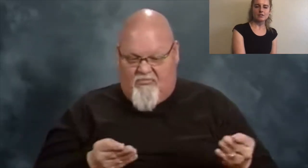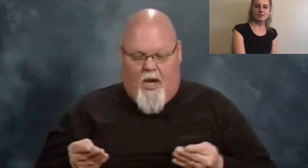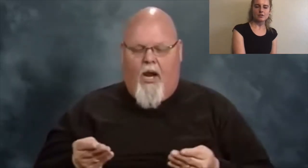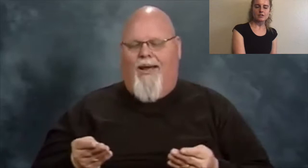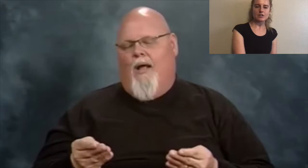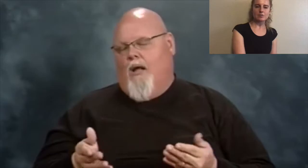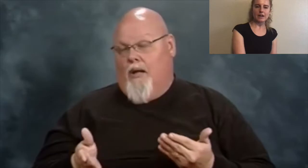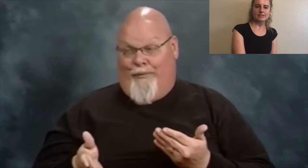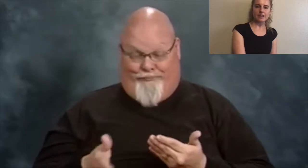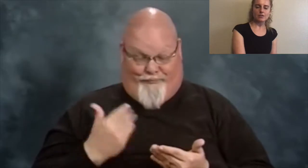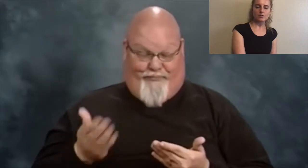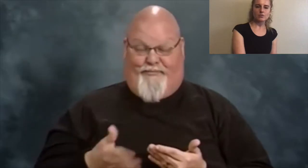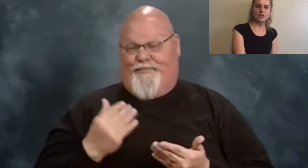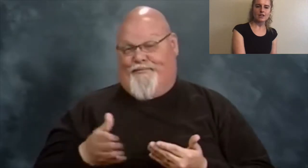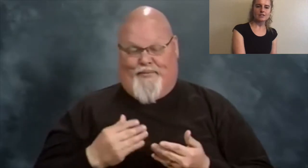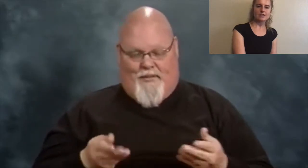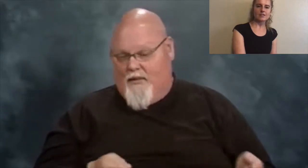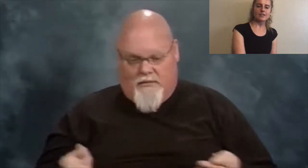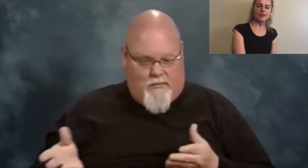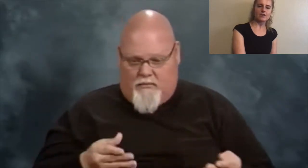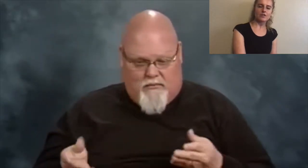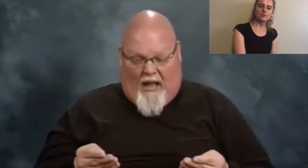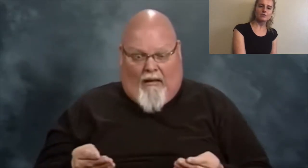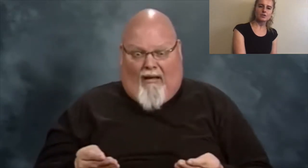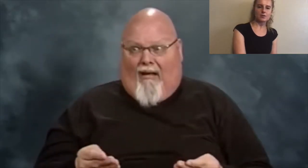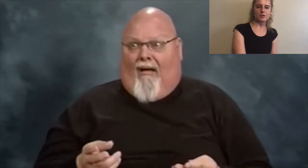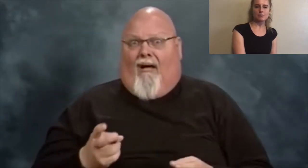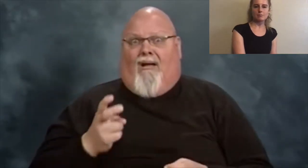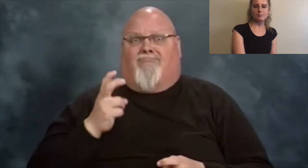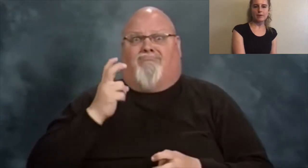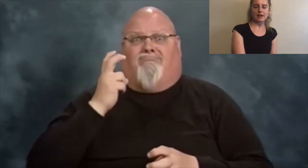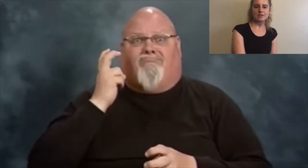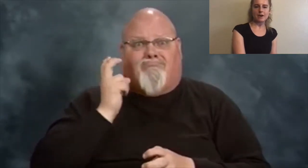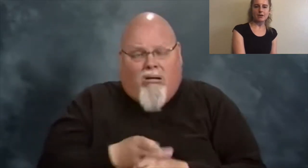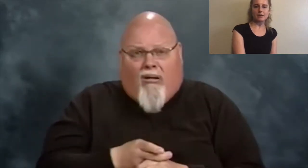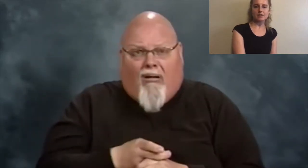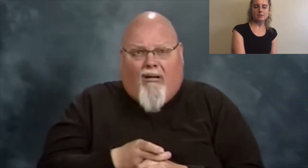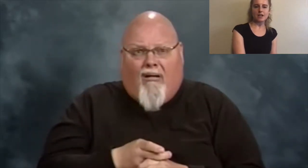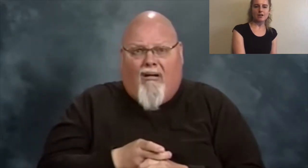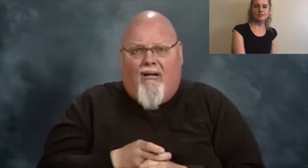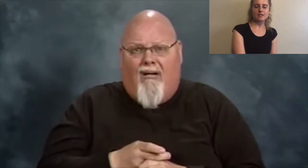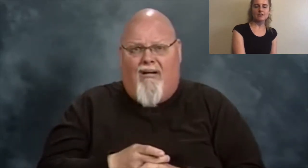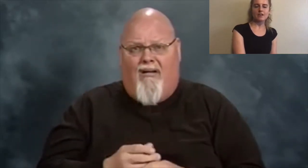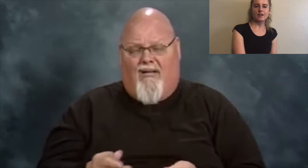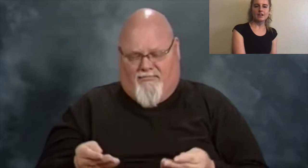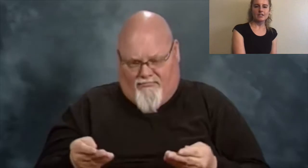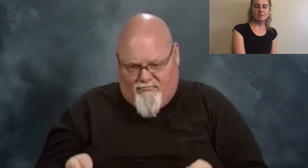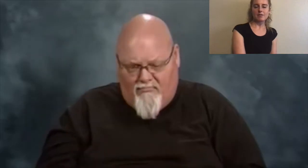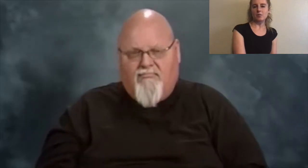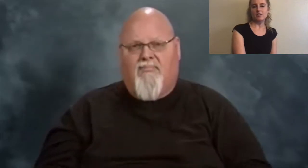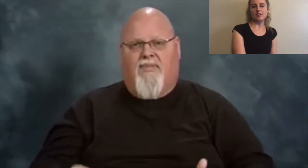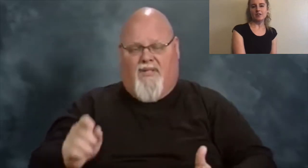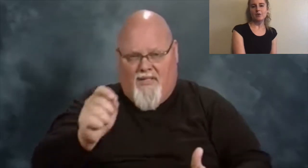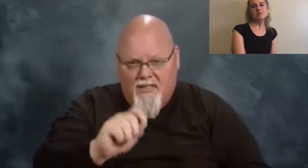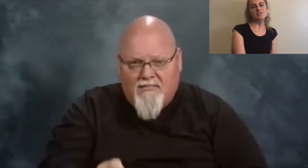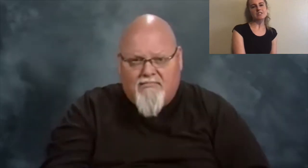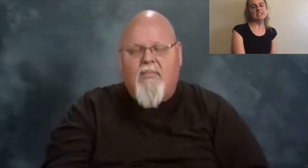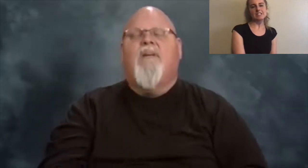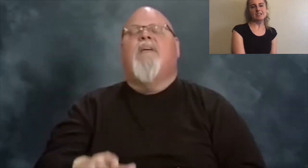So the teacher passed out the tests, and then the other students passed them out amongst themselves, and some of them were thinking, "Oh, this looks easy," and